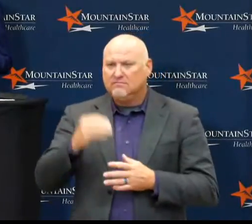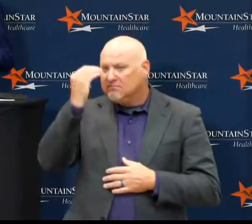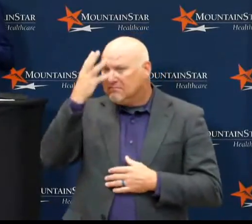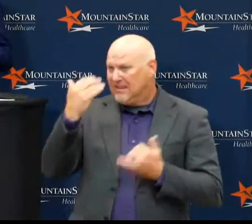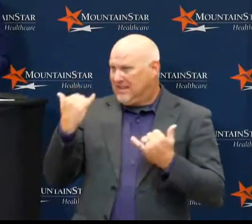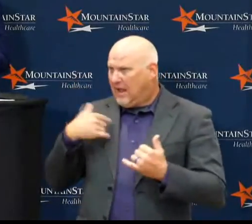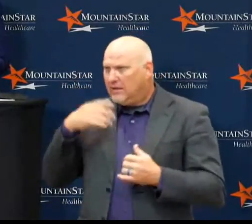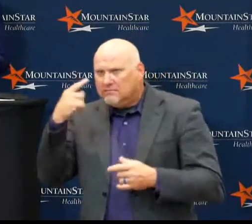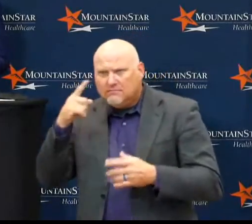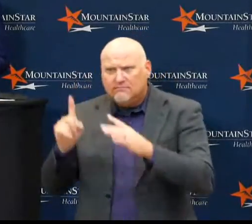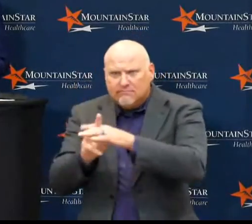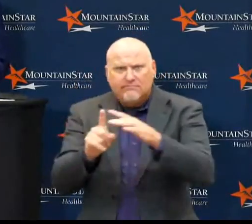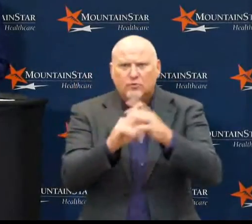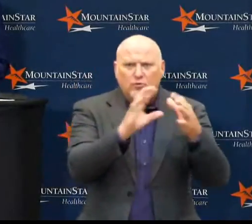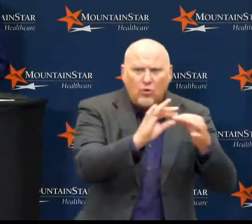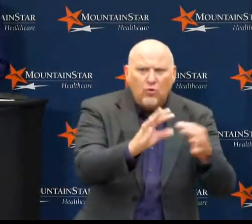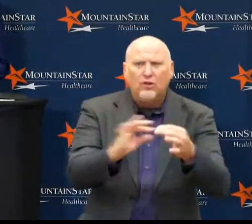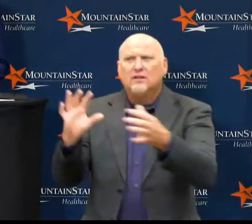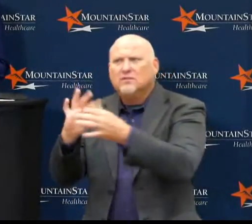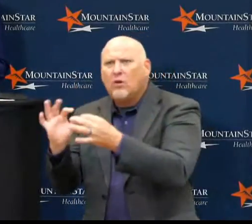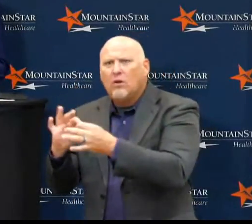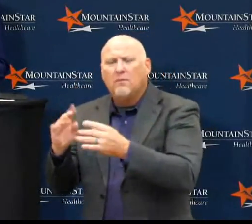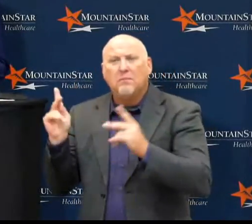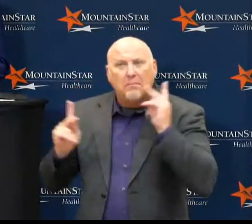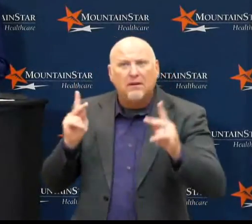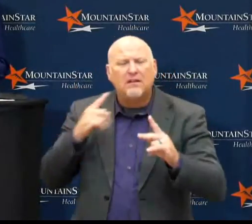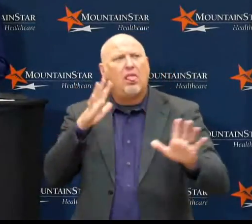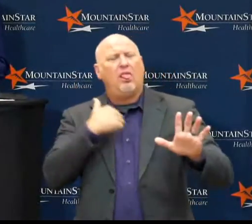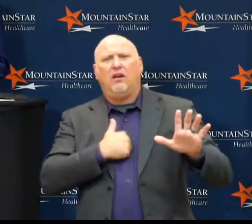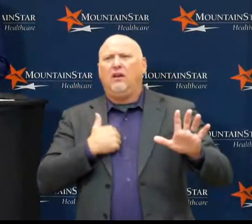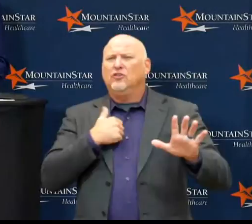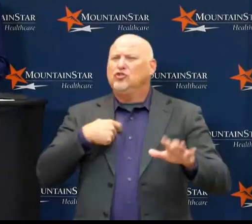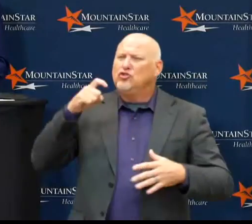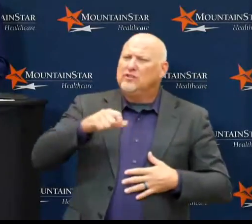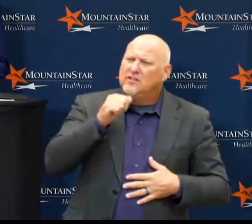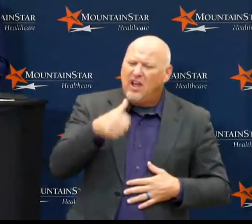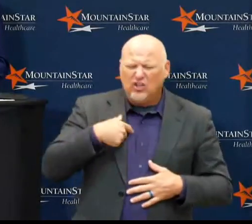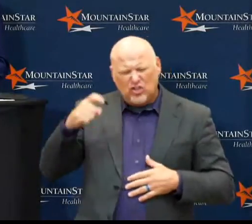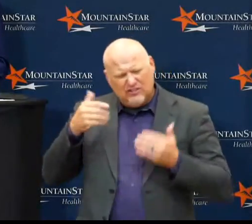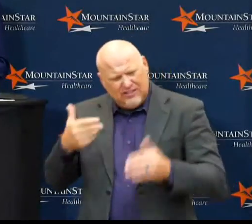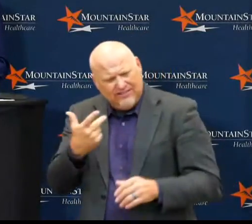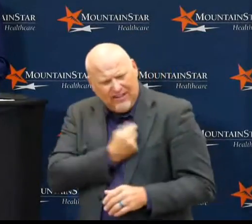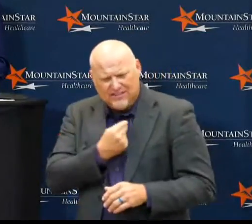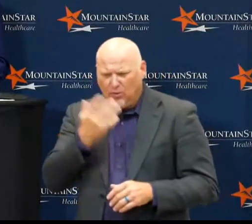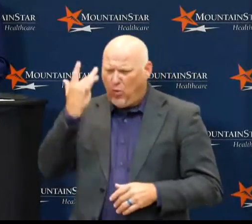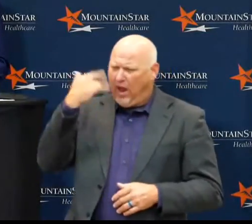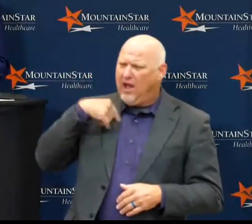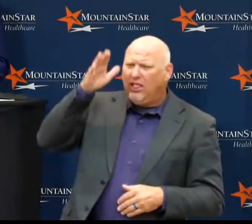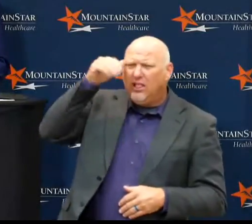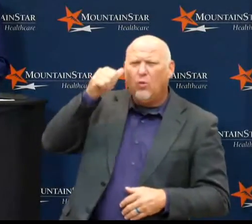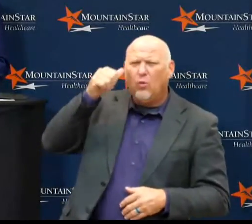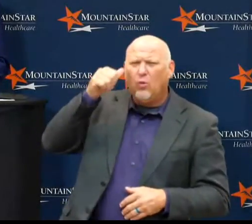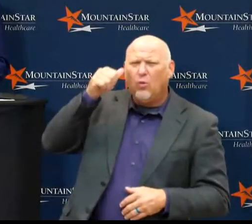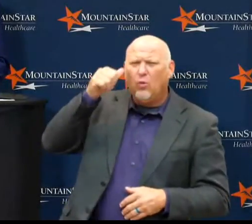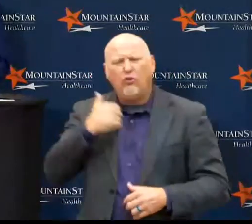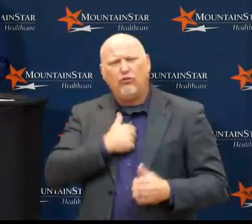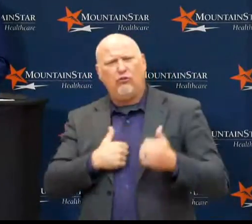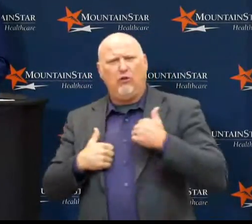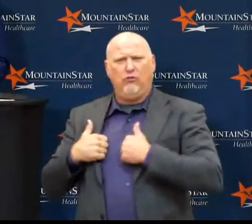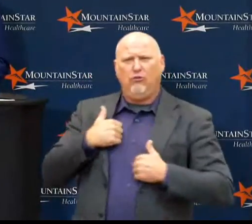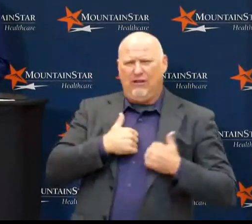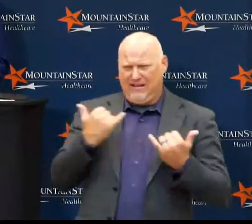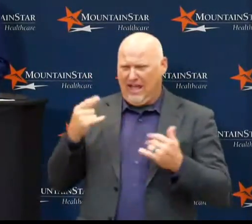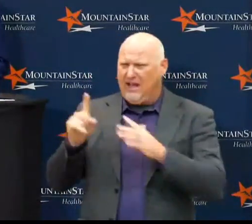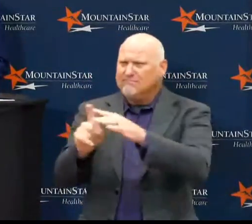regretting that decision, who are suffering the effects of COVID. These stories are tragic, and